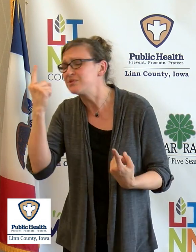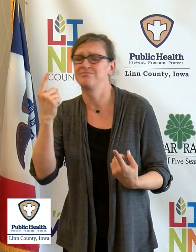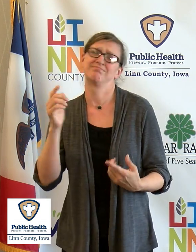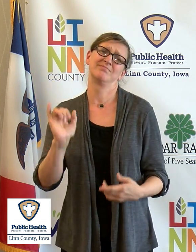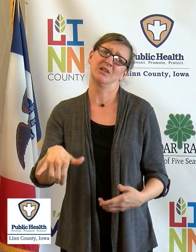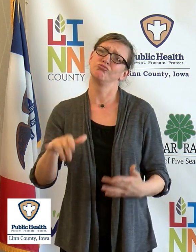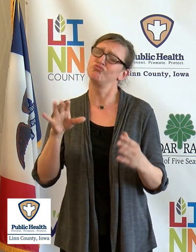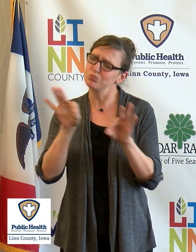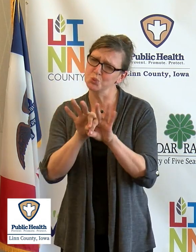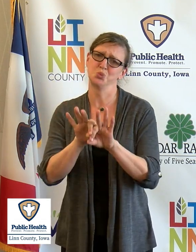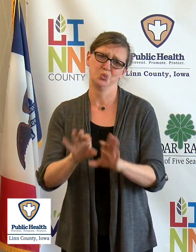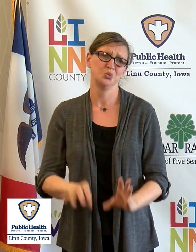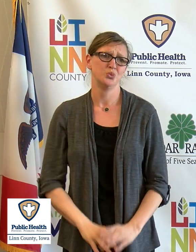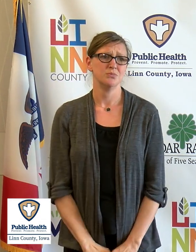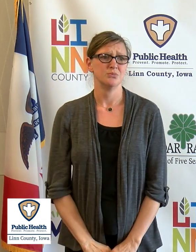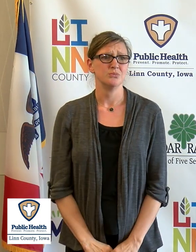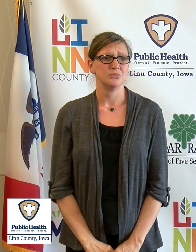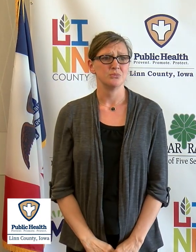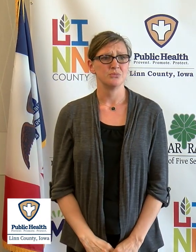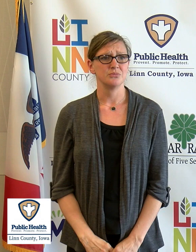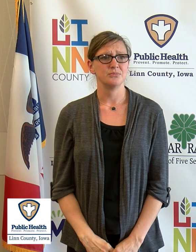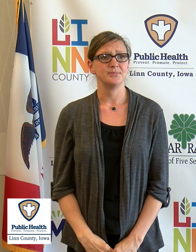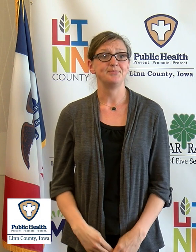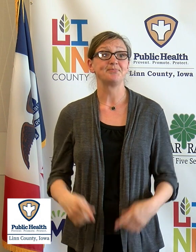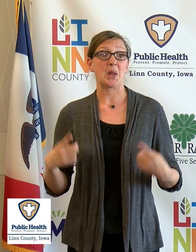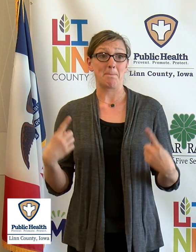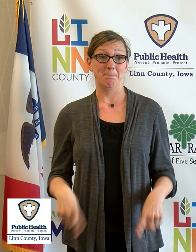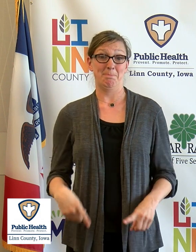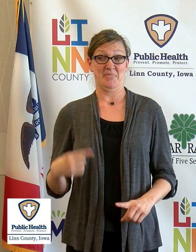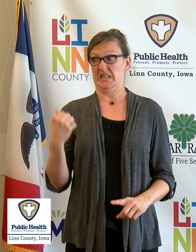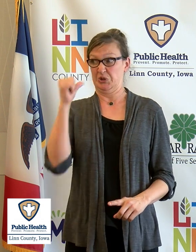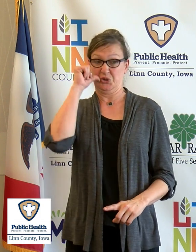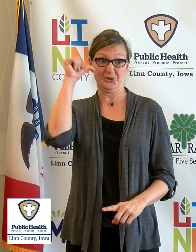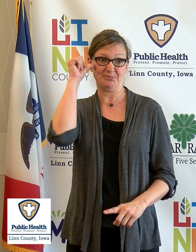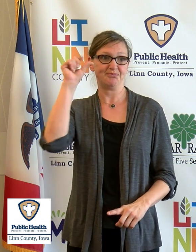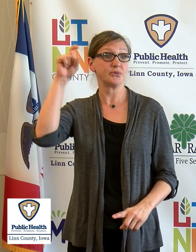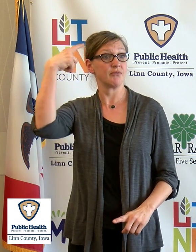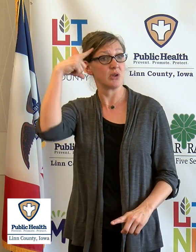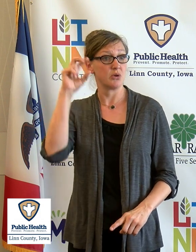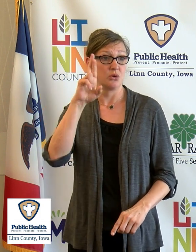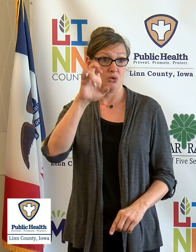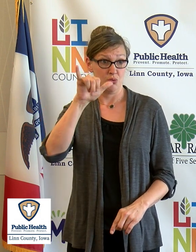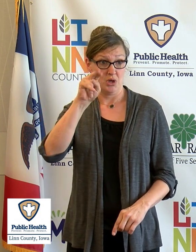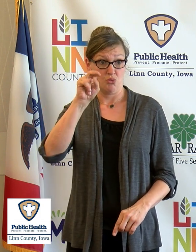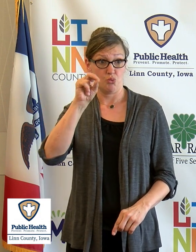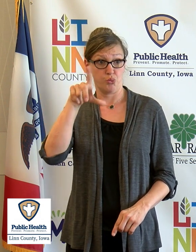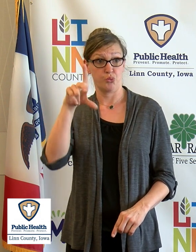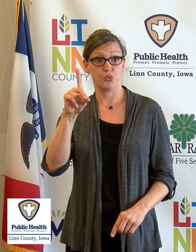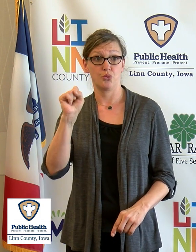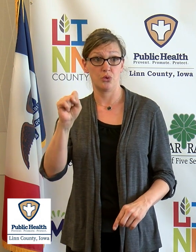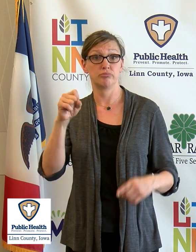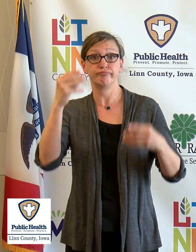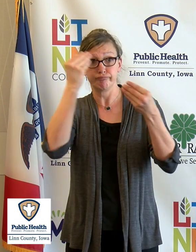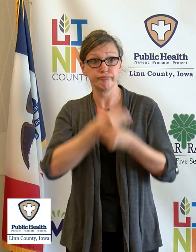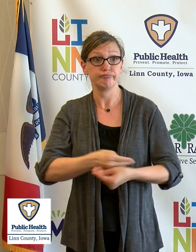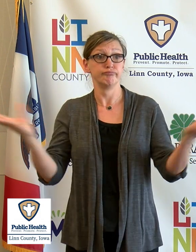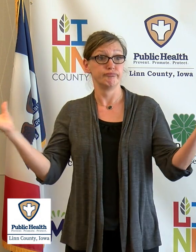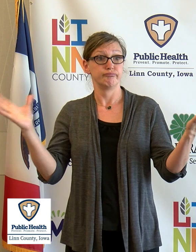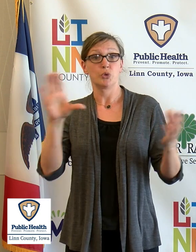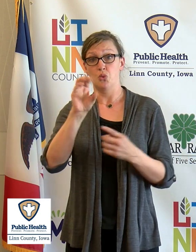Yesterday, Governor Reynolds stated that COVID-19 is part of our lives now, and we must learn to live